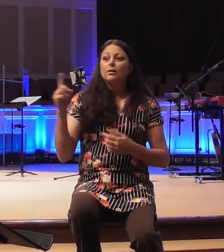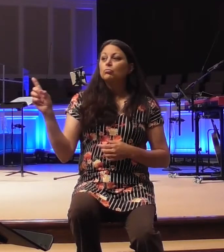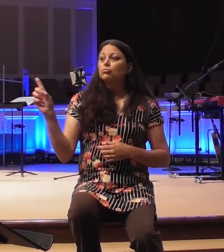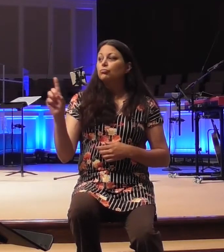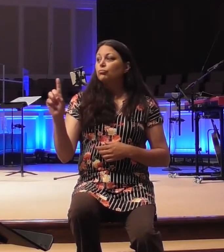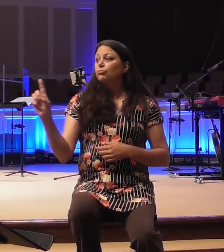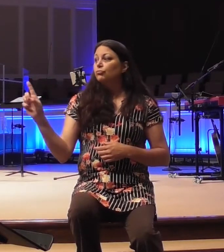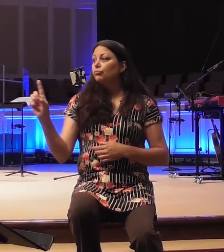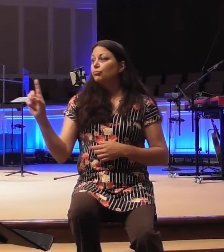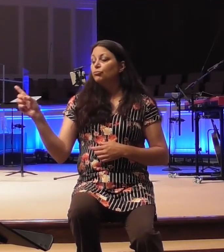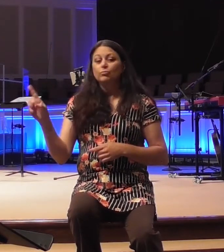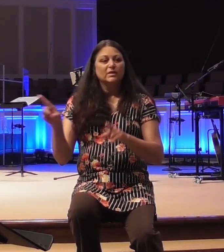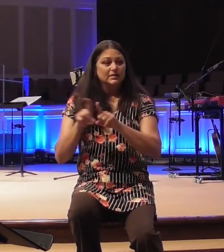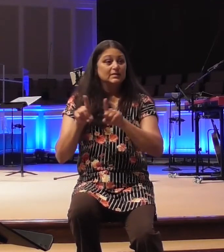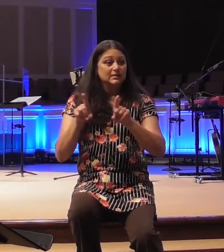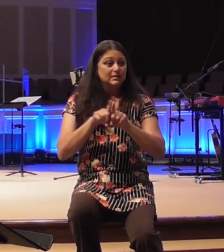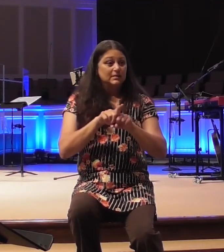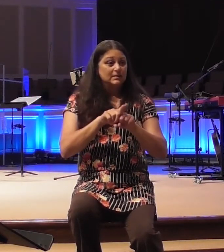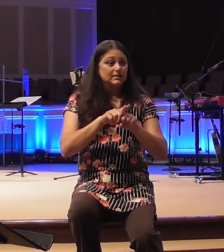like a ship without a sail.